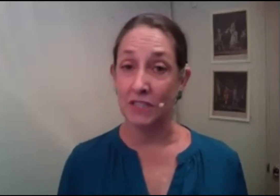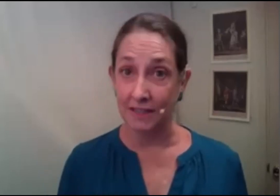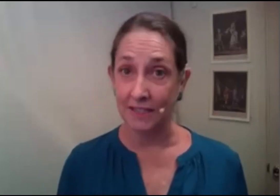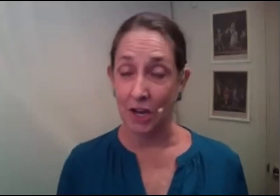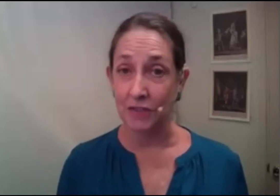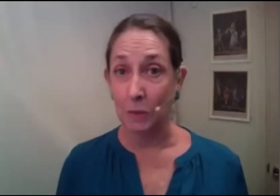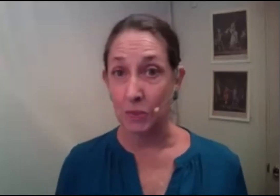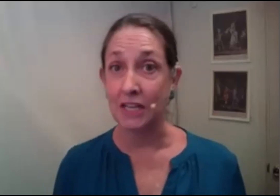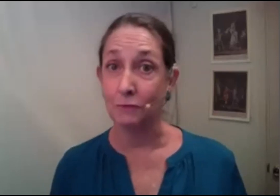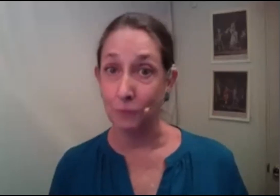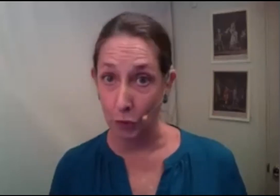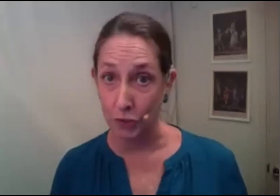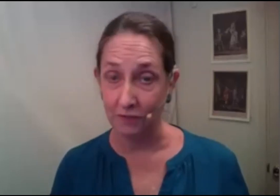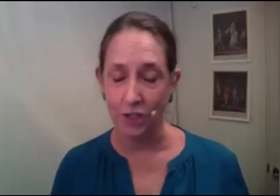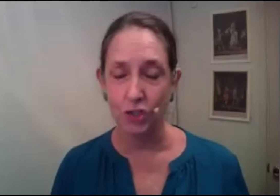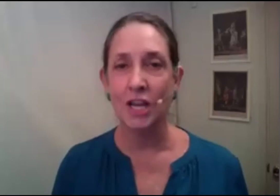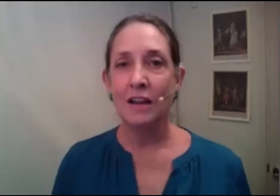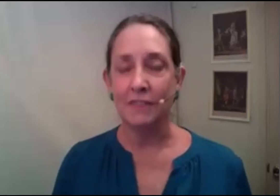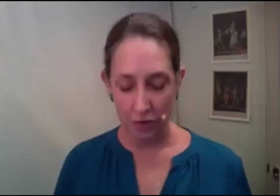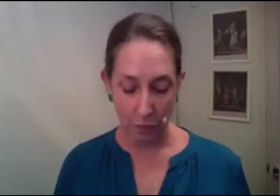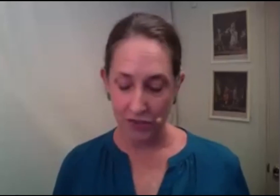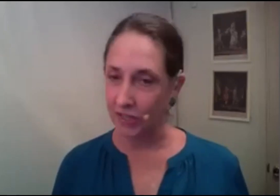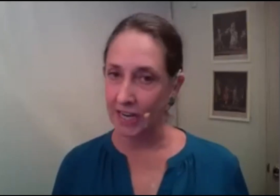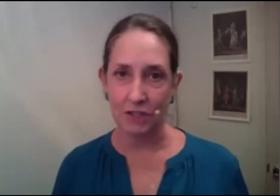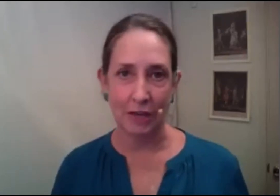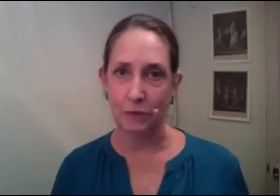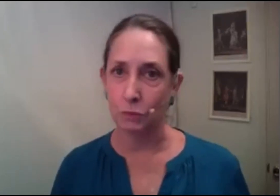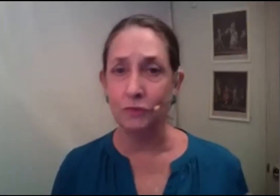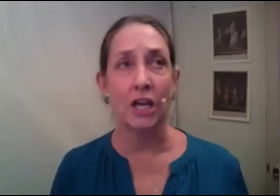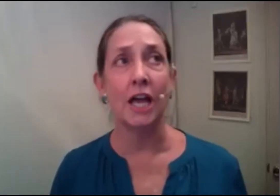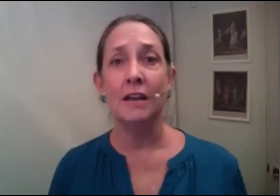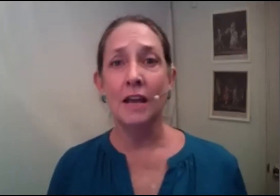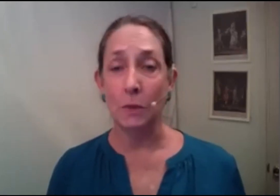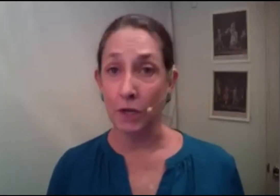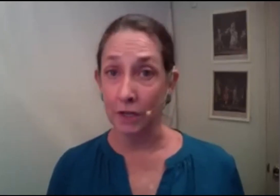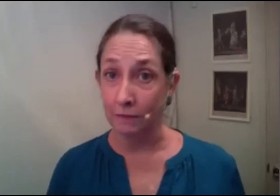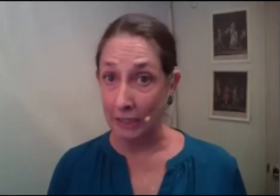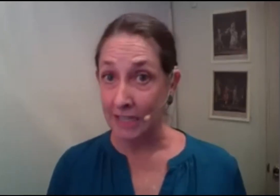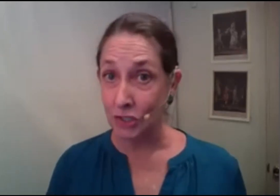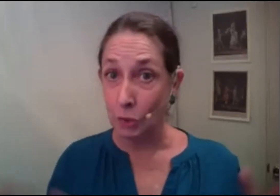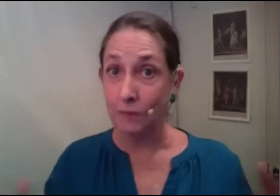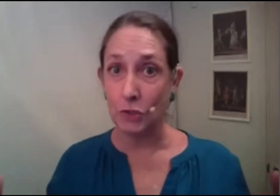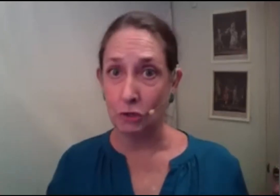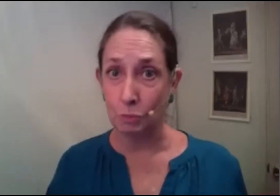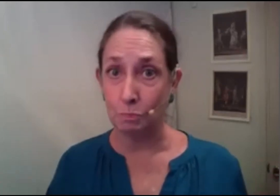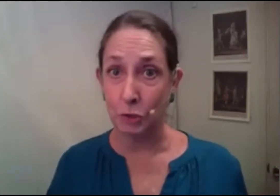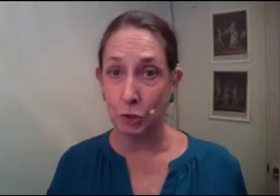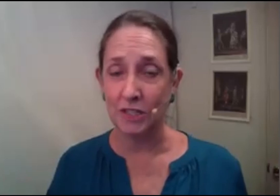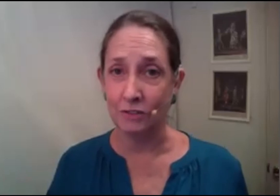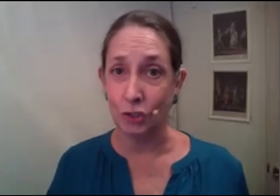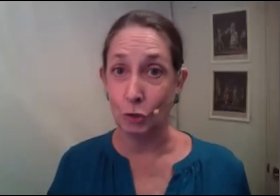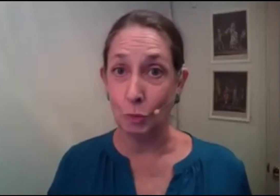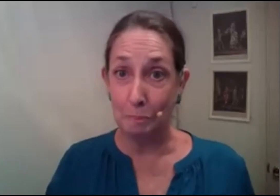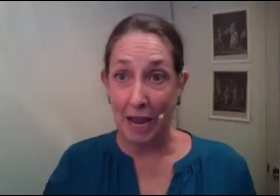moved into this house, and that was to get the floors refinished. They knew they were also going to have the roof done. They were going to convert at least two of those huge